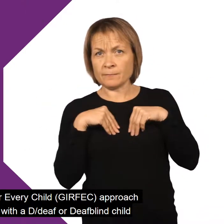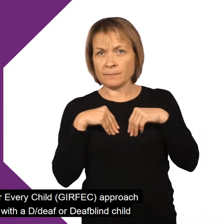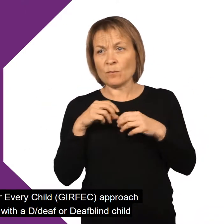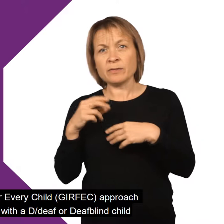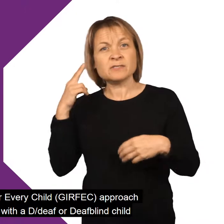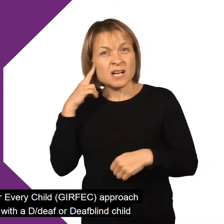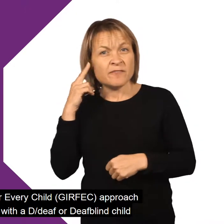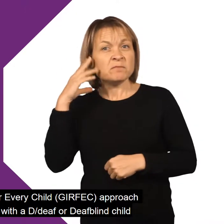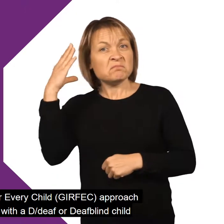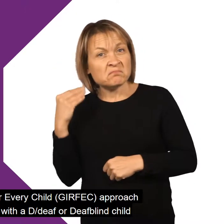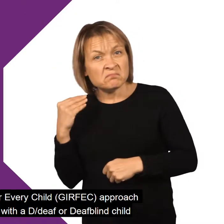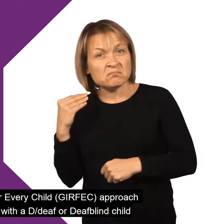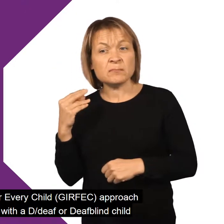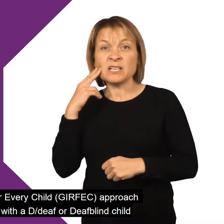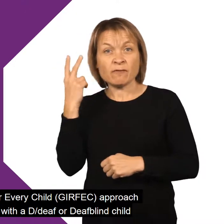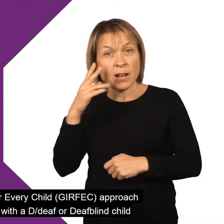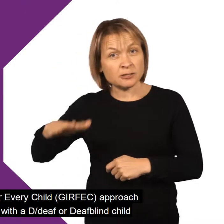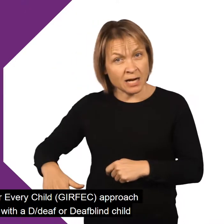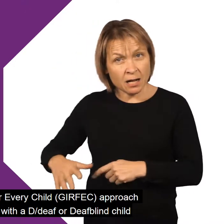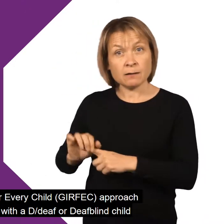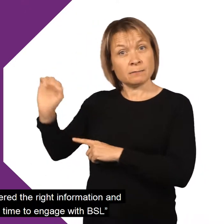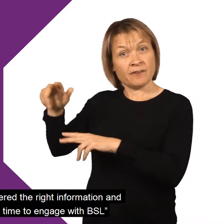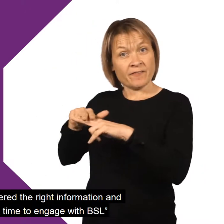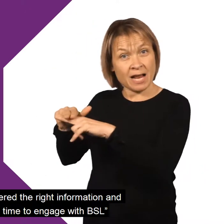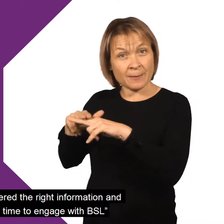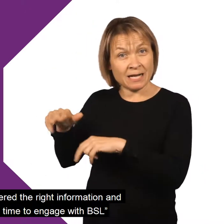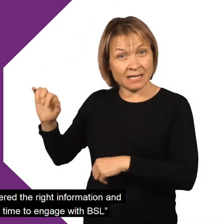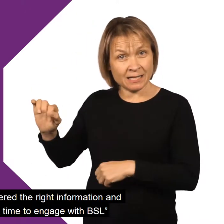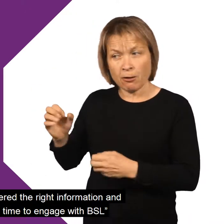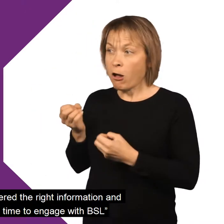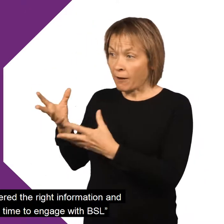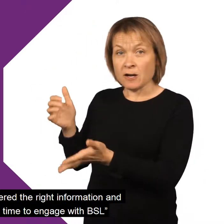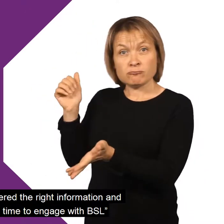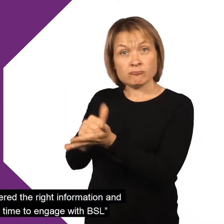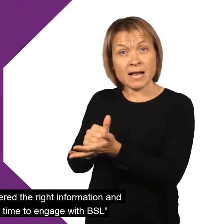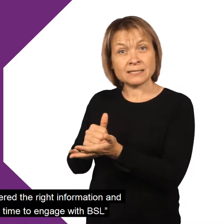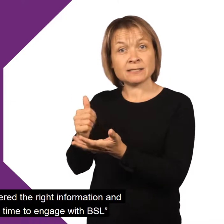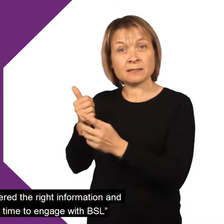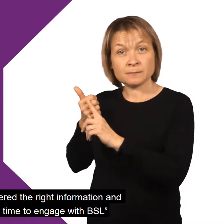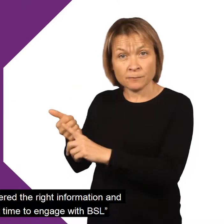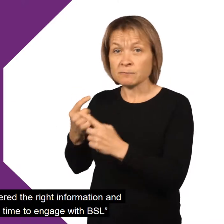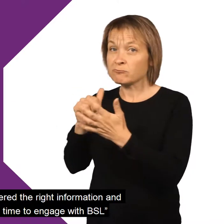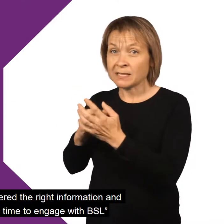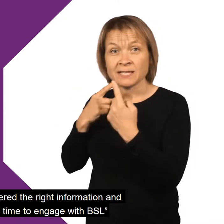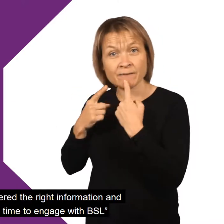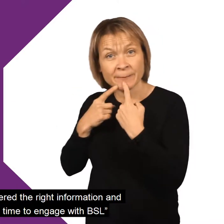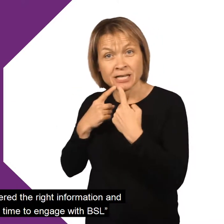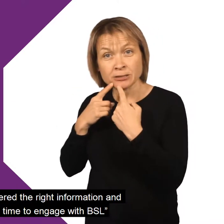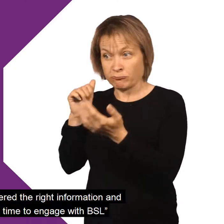With a deaf or deaf-blind child and their family offered the right information and support at